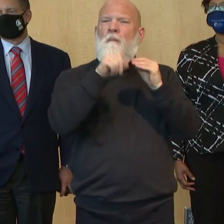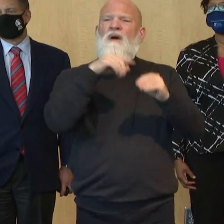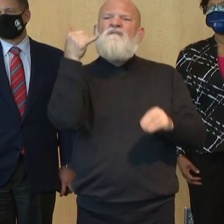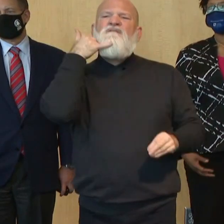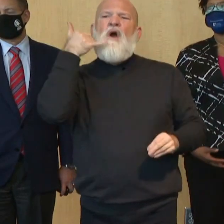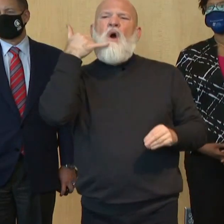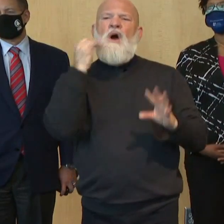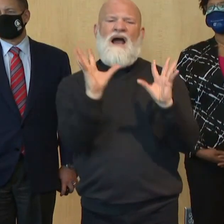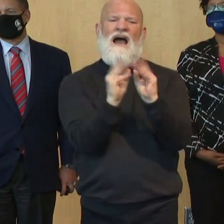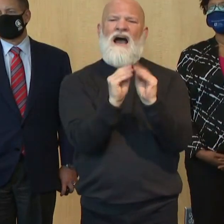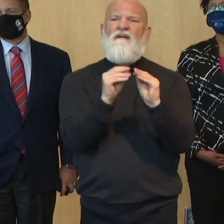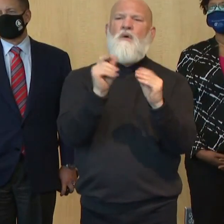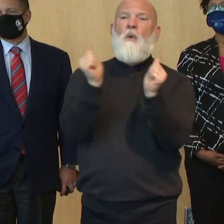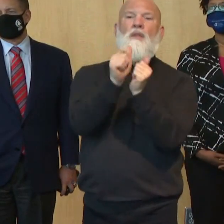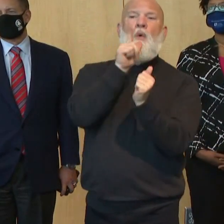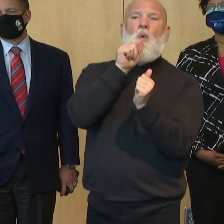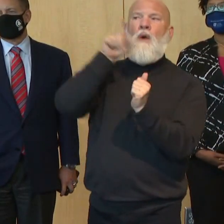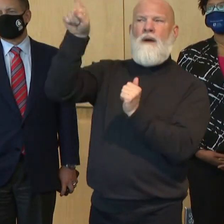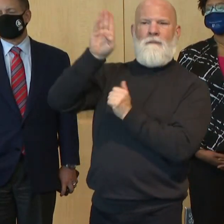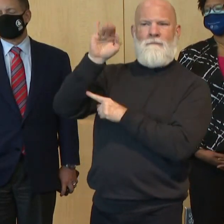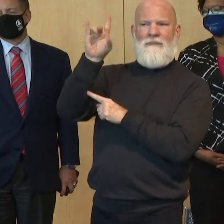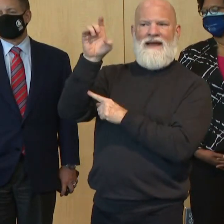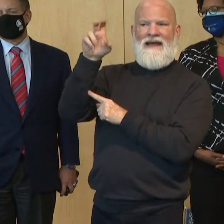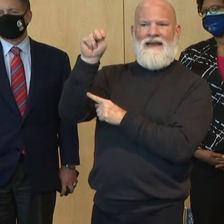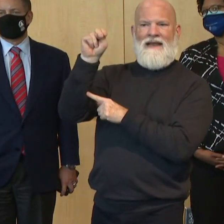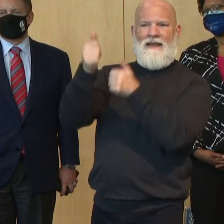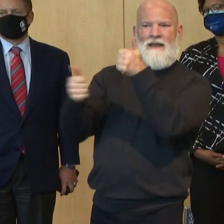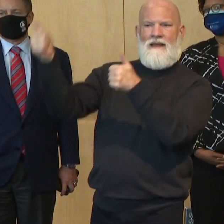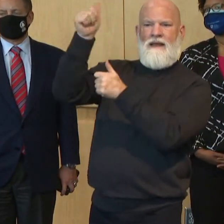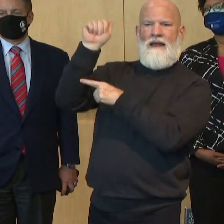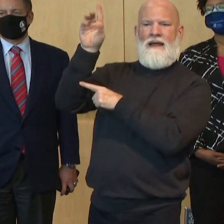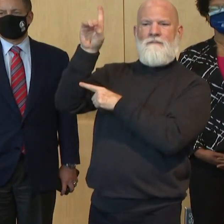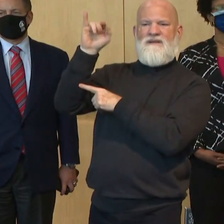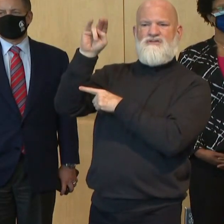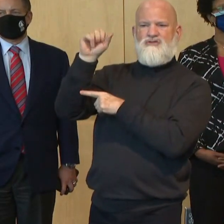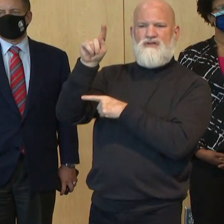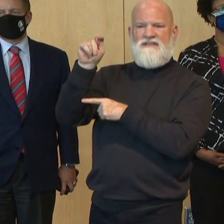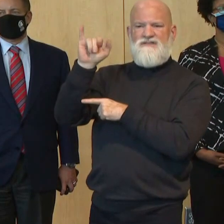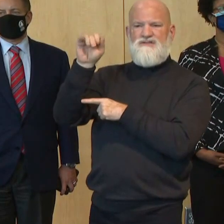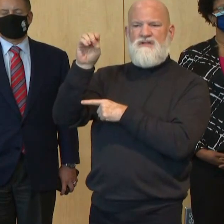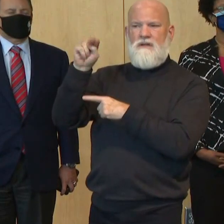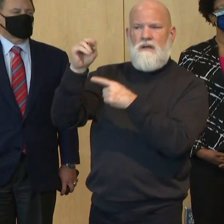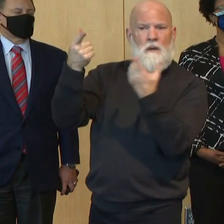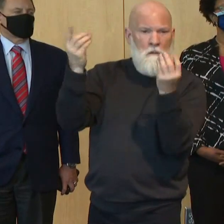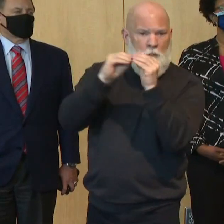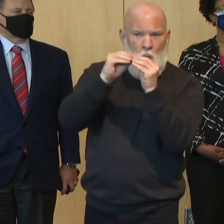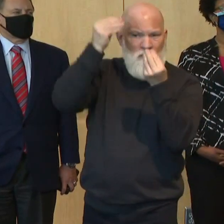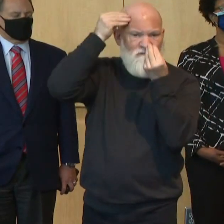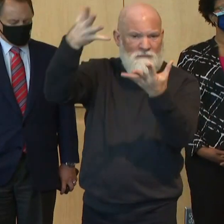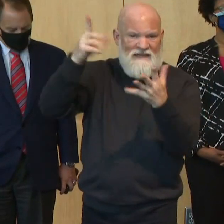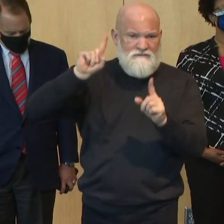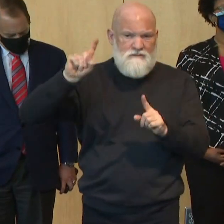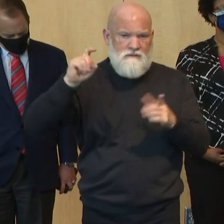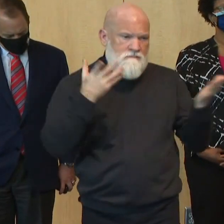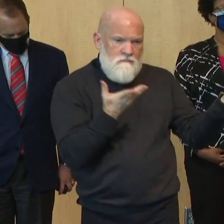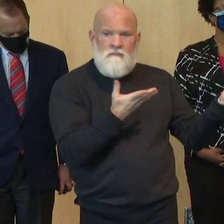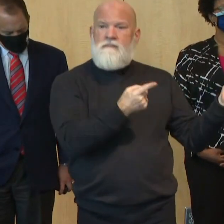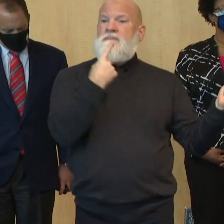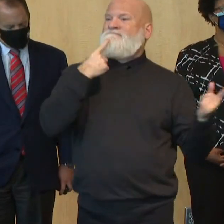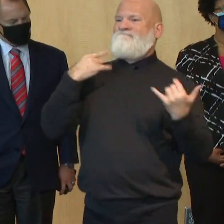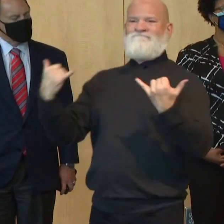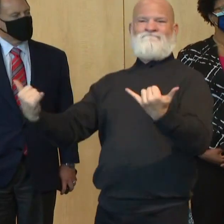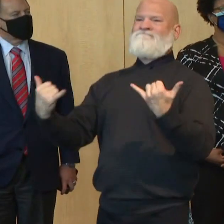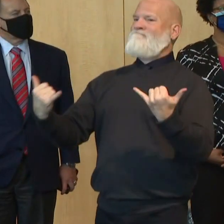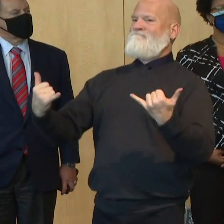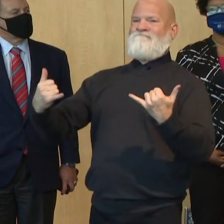today? Any word on when we're going to see an increase in the allotment? I think I couldn't be on the call today. Ryan